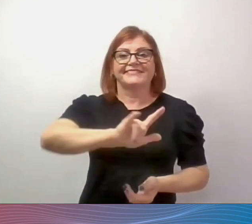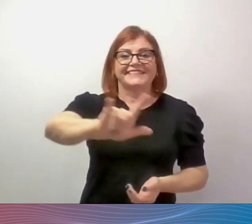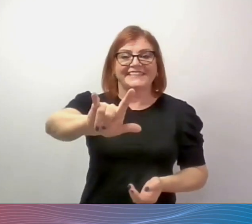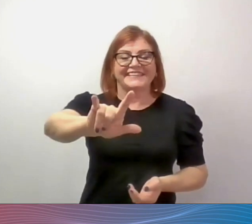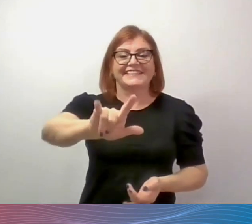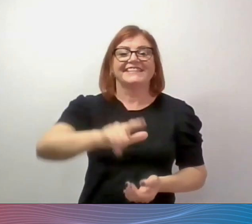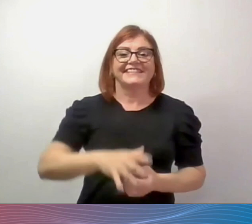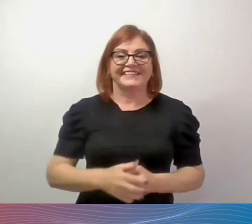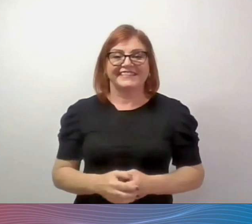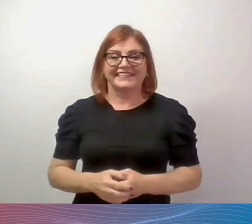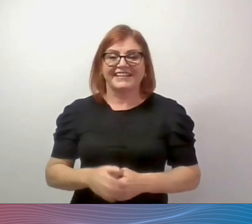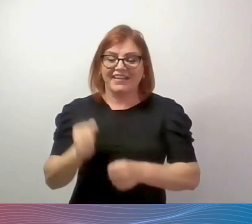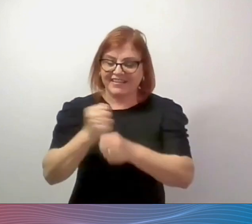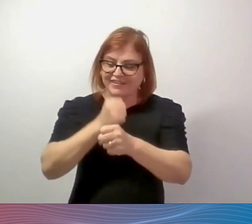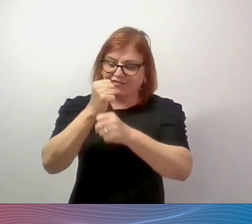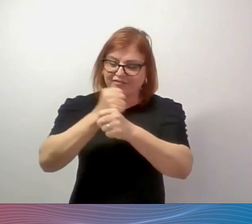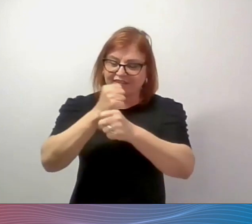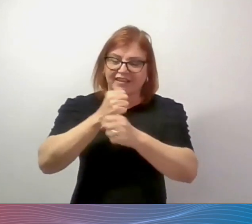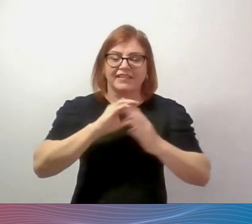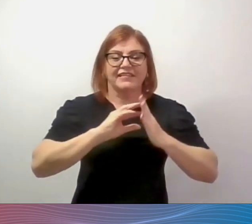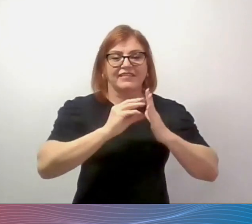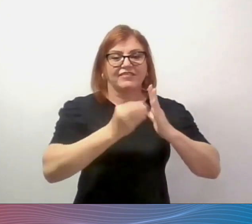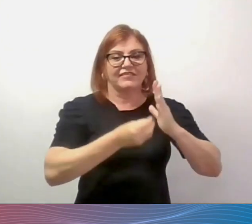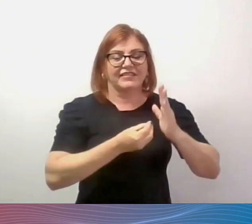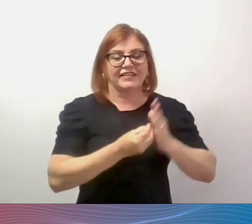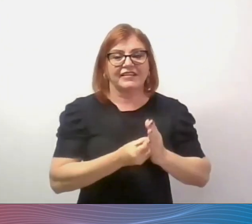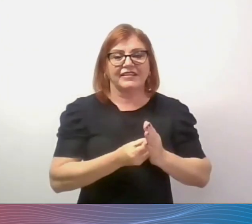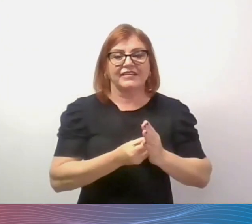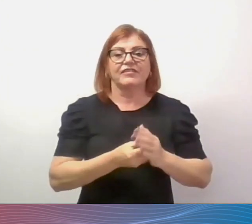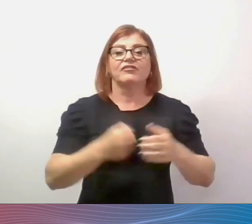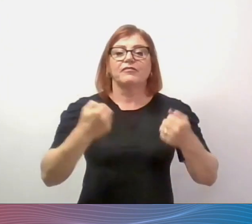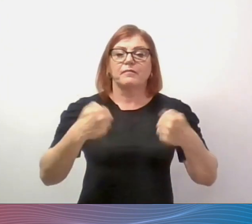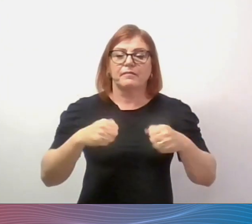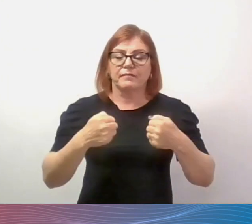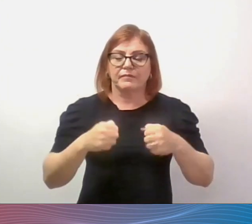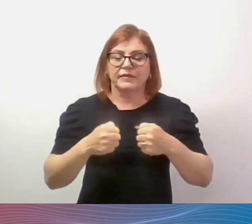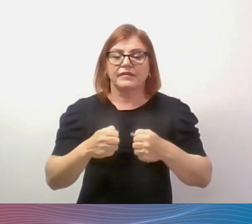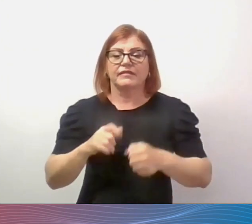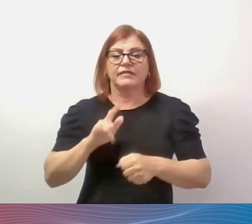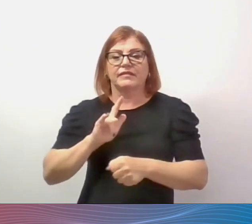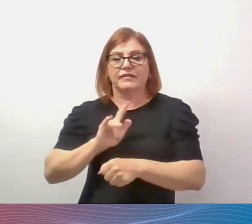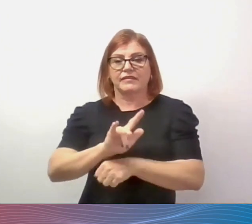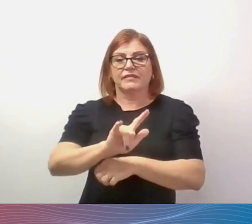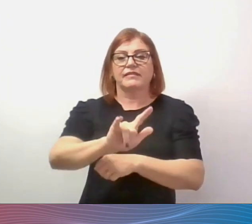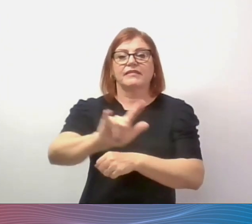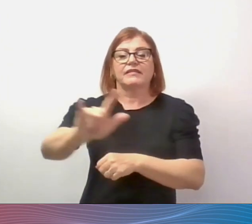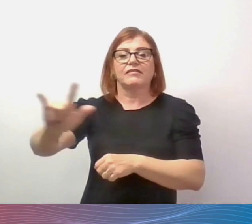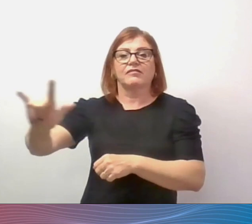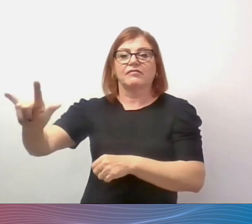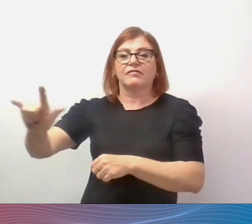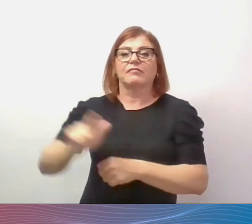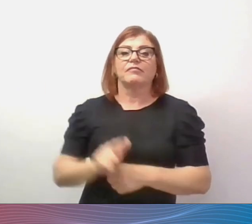And the church will only be built up through this love. 1 João capítulo 3,